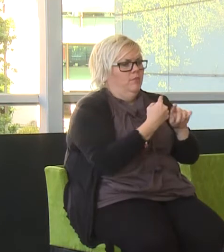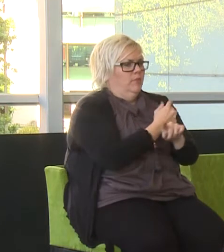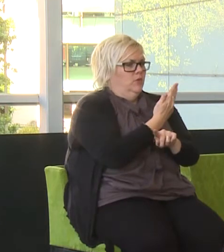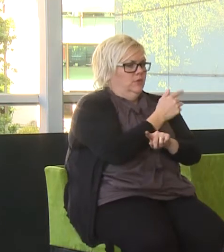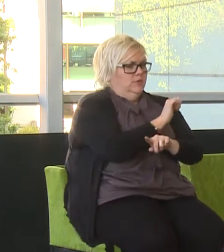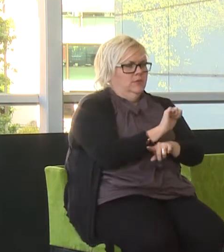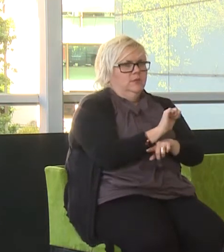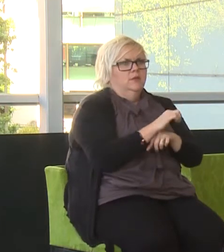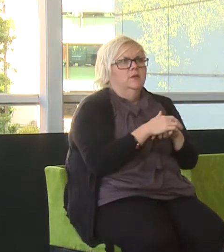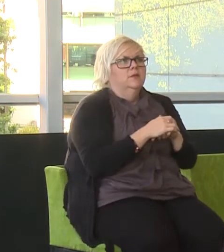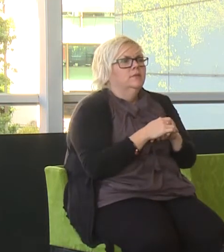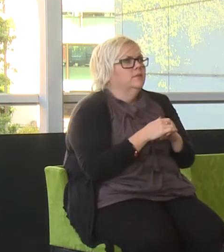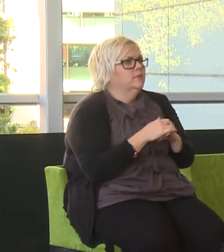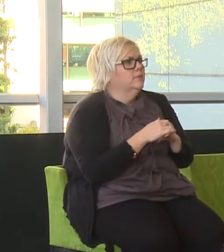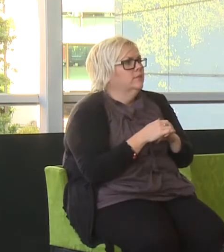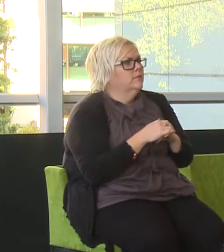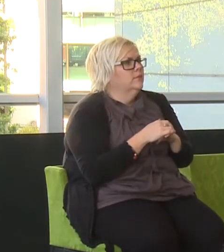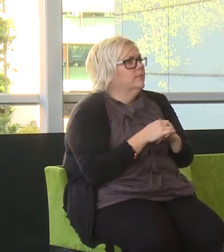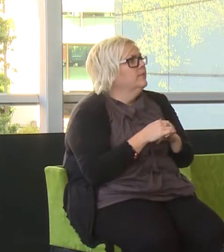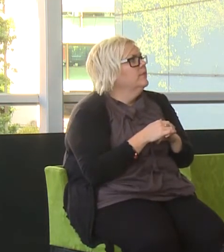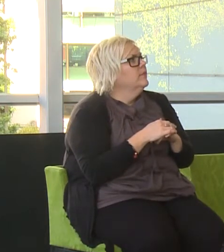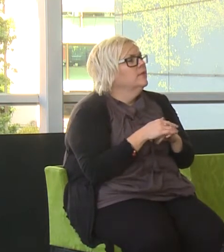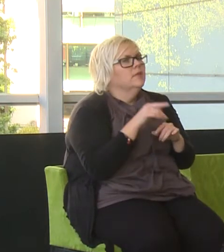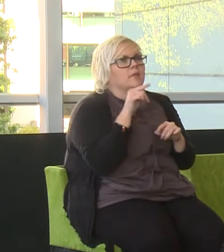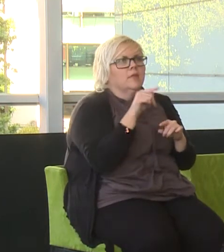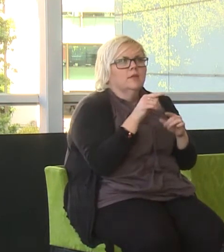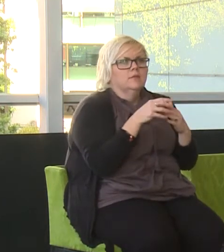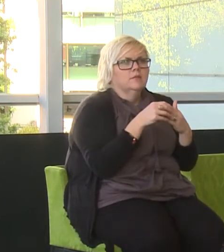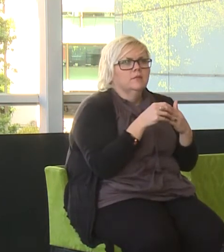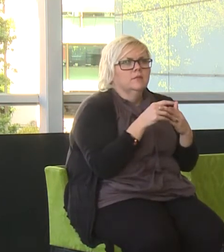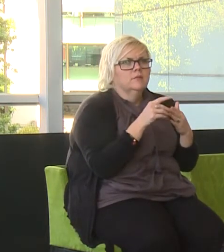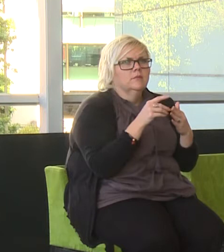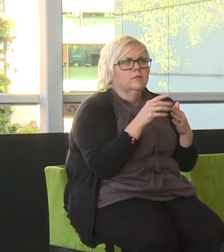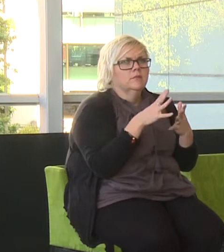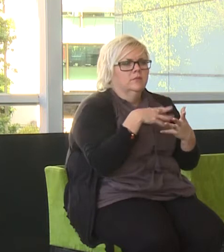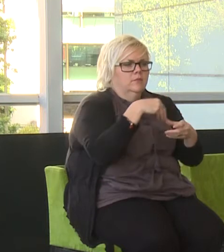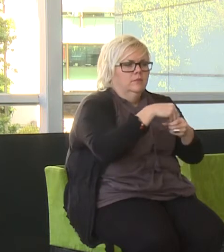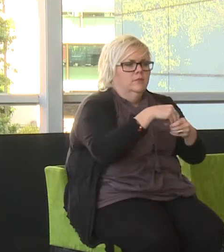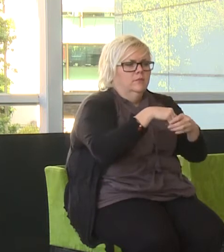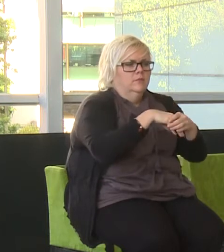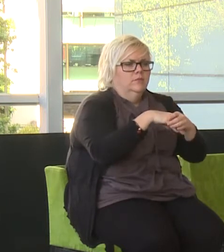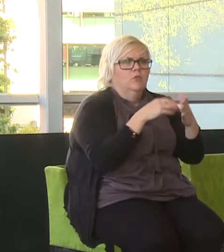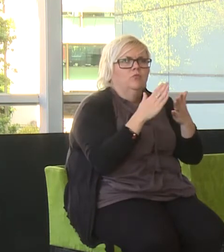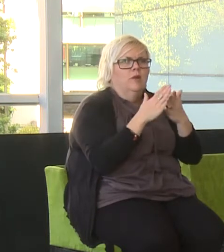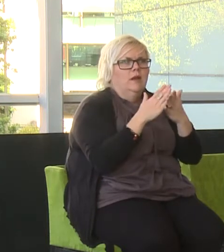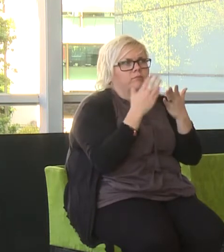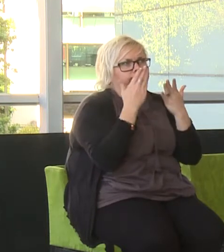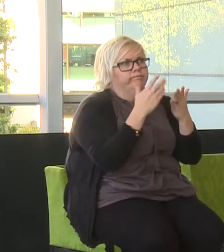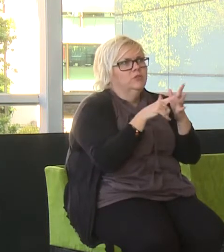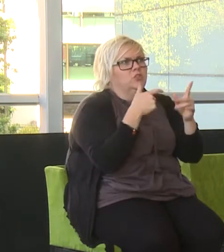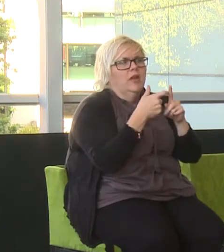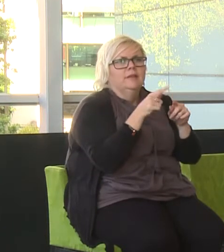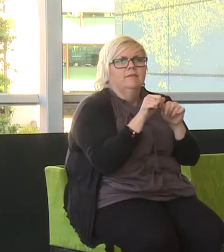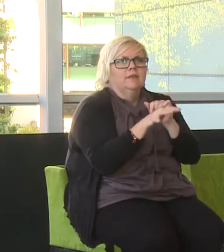insightful director, Taika, has driven that style firmly into Thor Ragnarok as a beautiful homage to Jack and his incredible